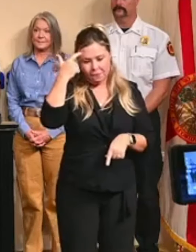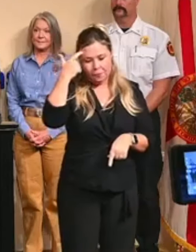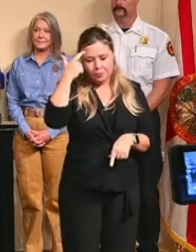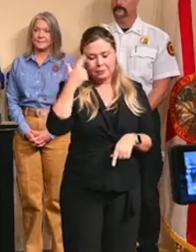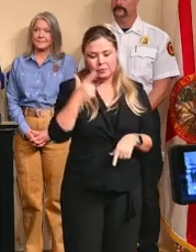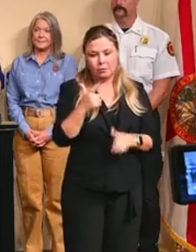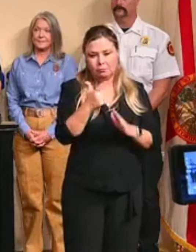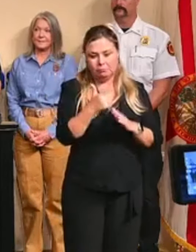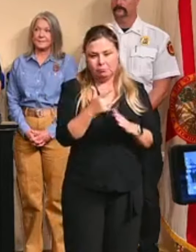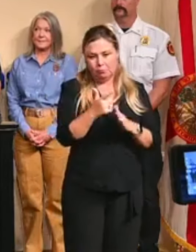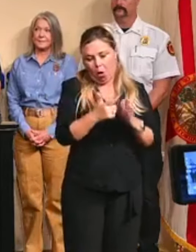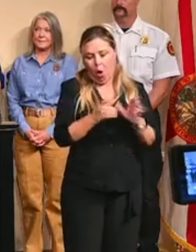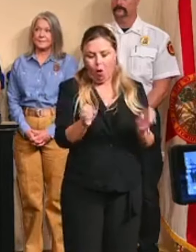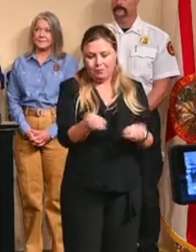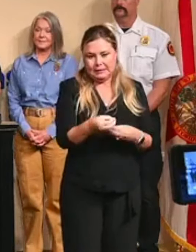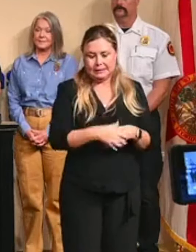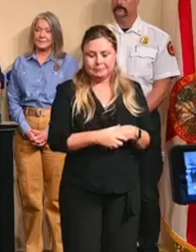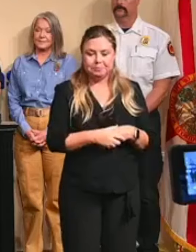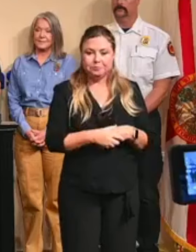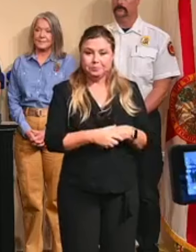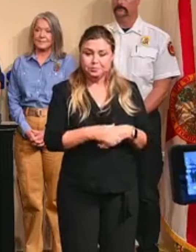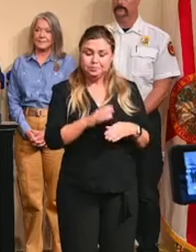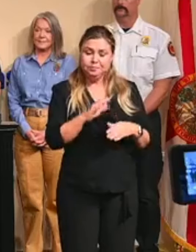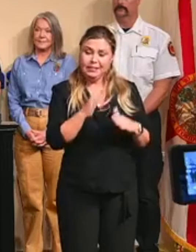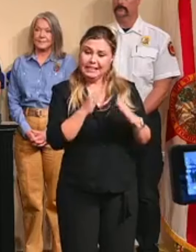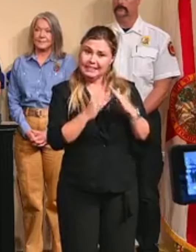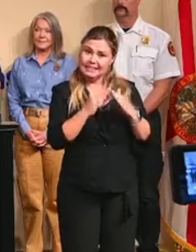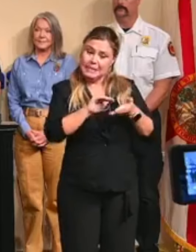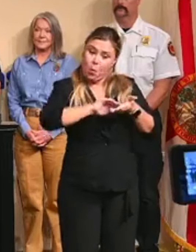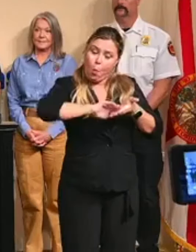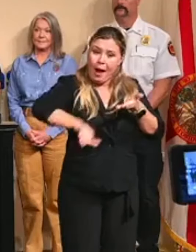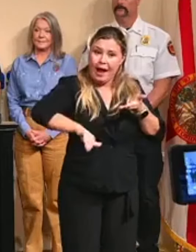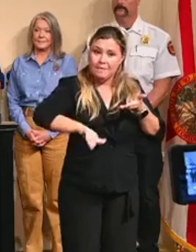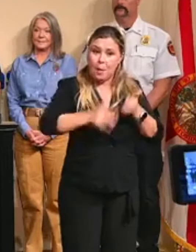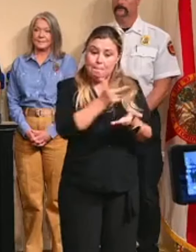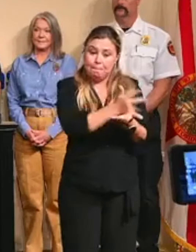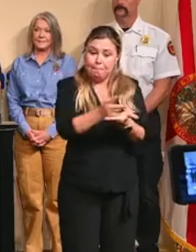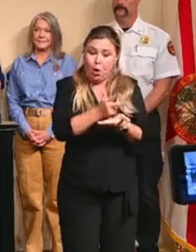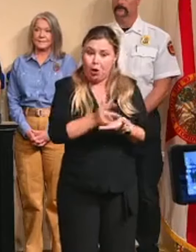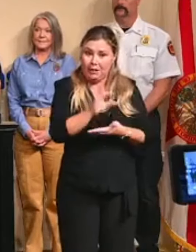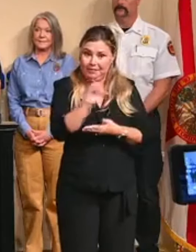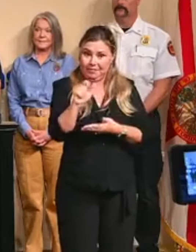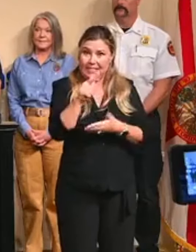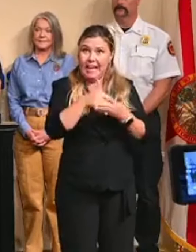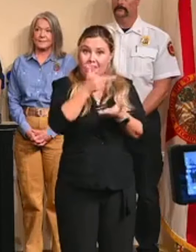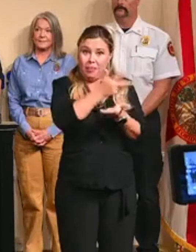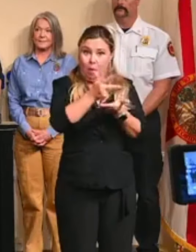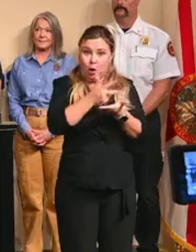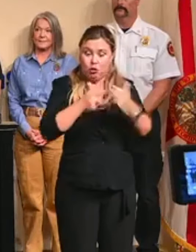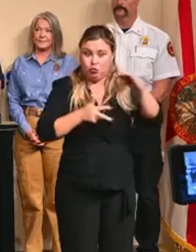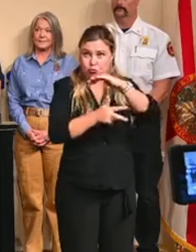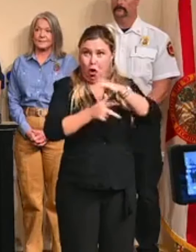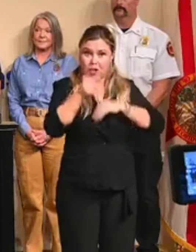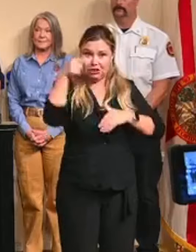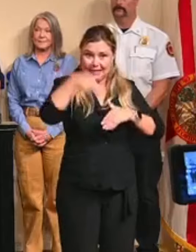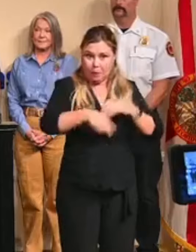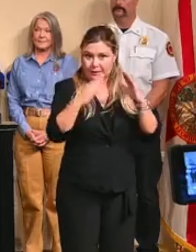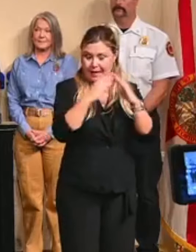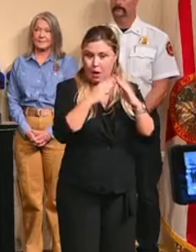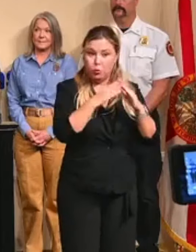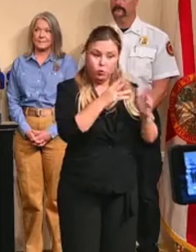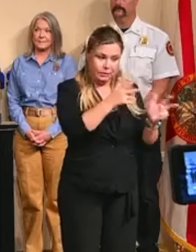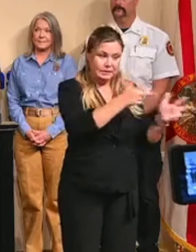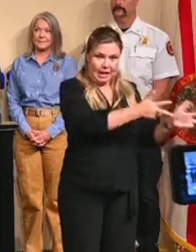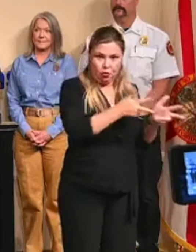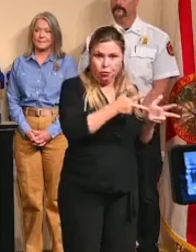county. The city has waived its parking fees at the downtown parking garage for folks and residents to move vehicles